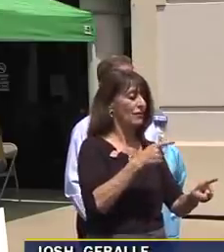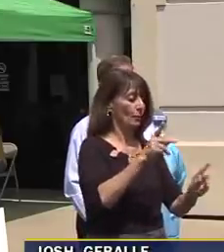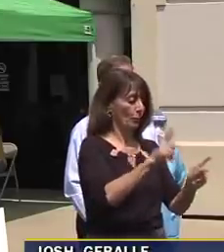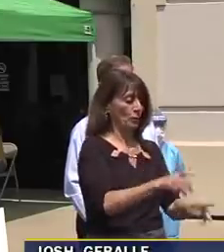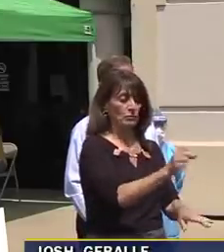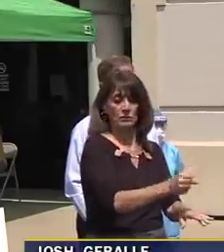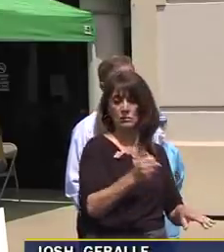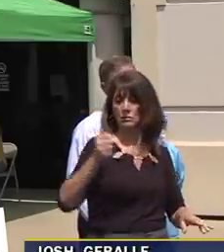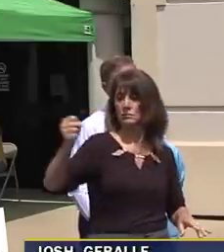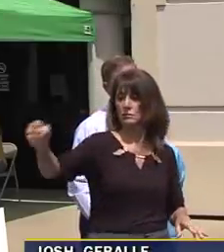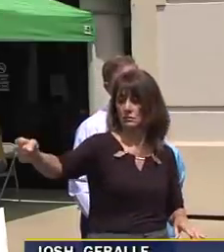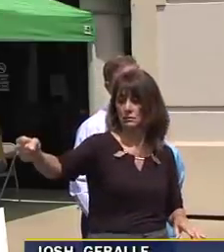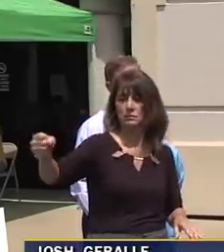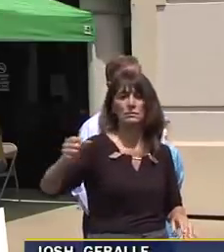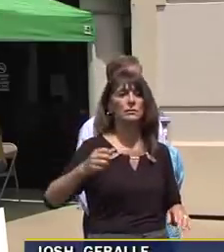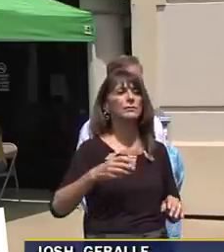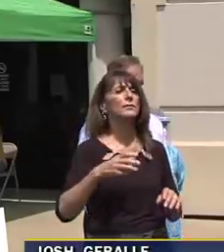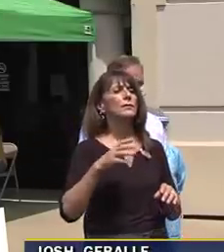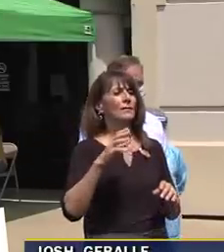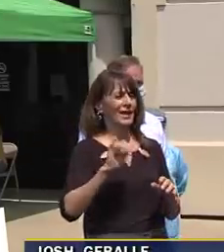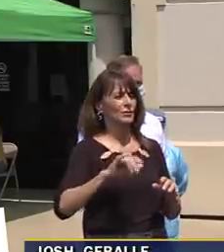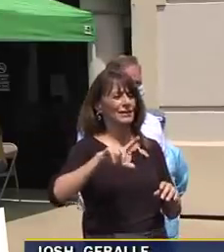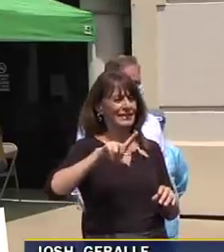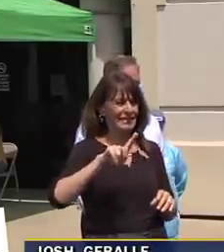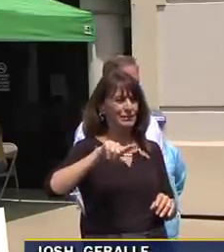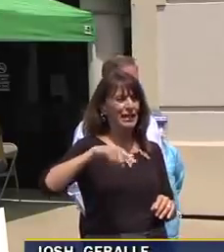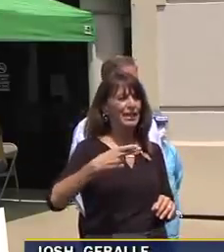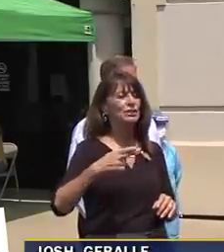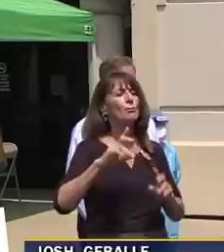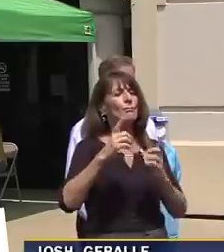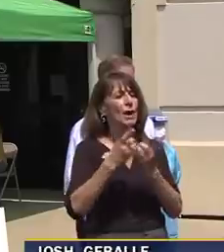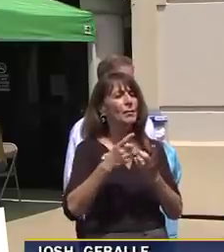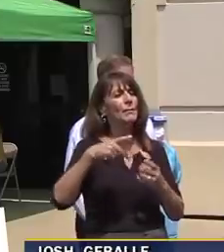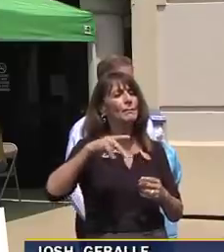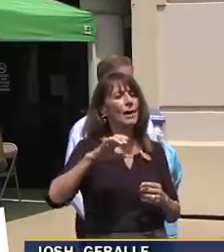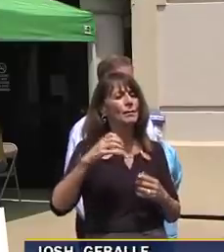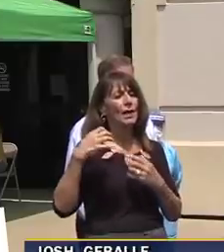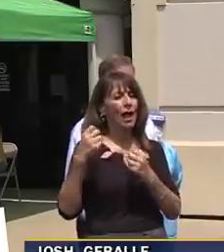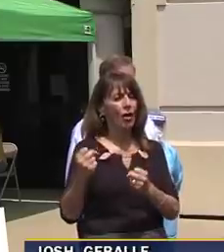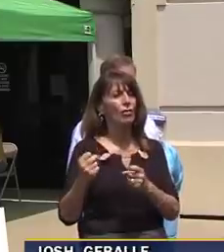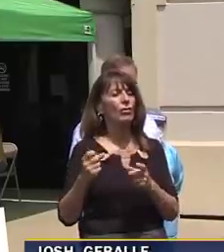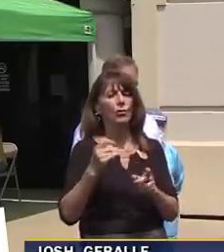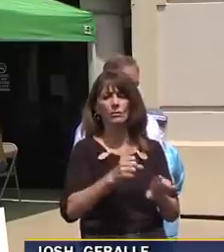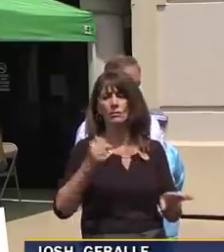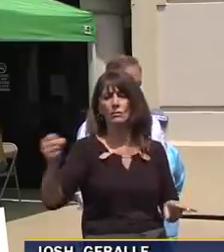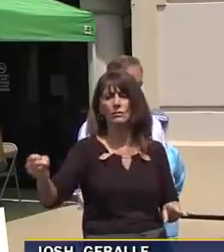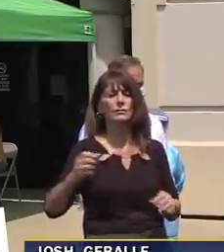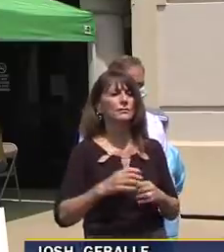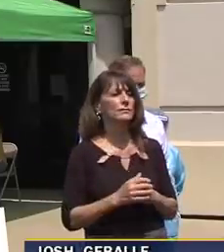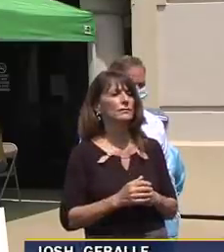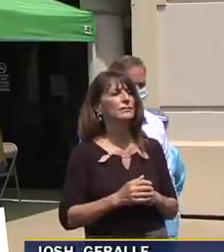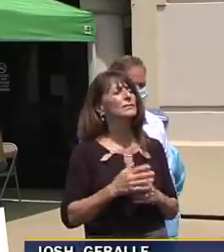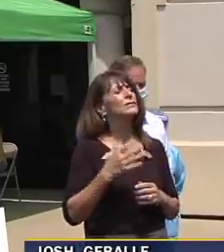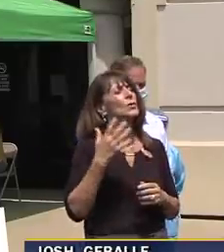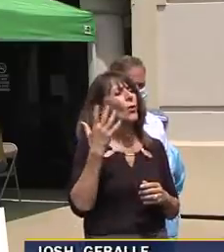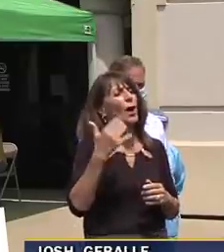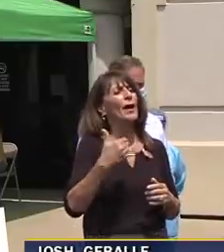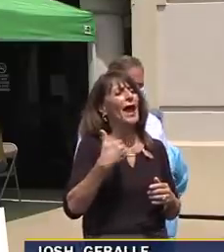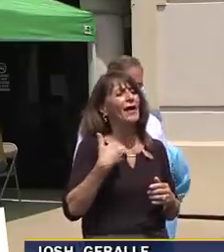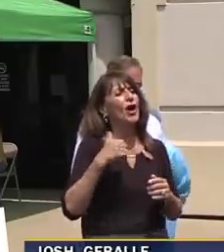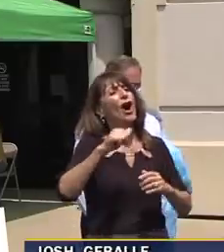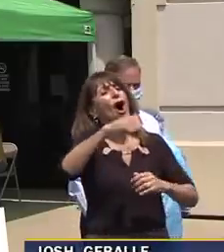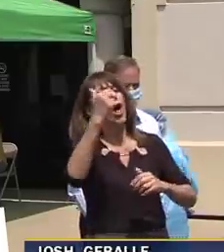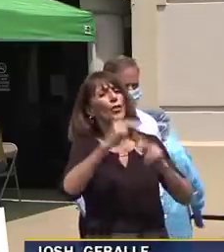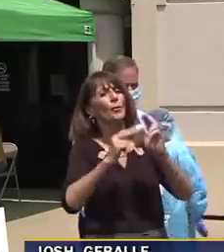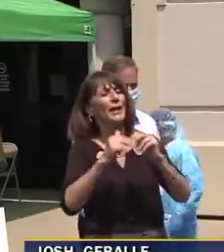inspections that our DPH and National Guard team have been doing. Wherever there's a case where they can't do that for whatever reason, that's why we set up these alternate COVID facilities as